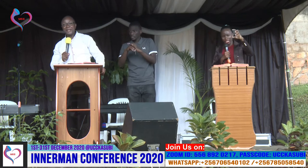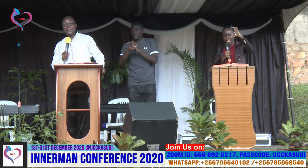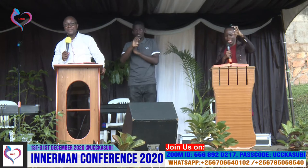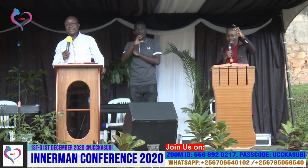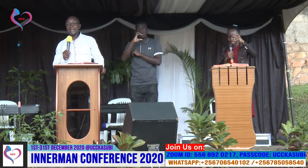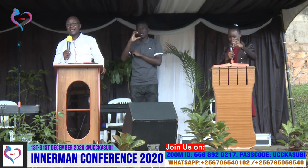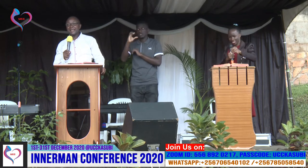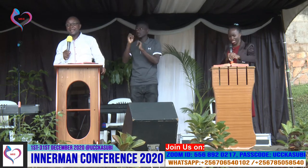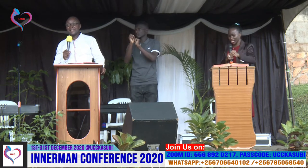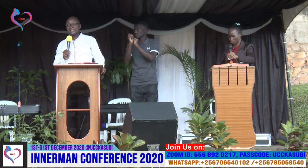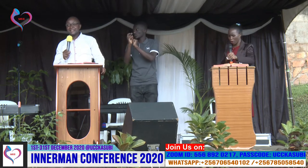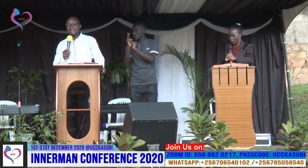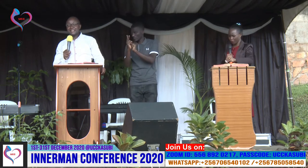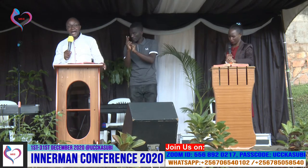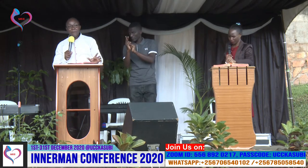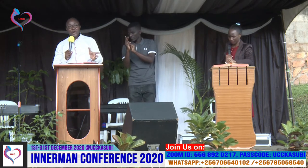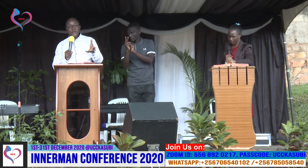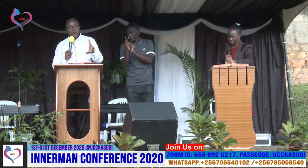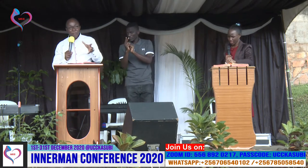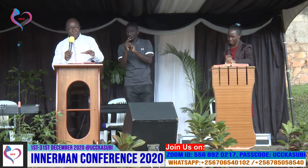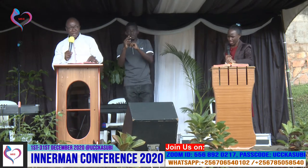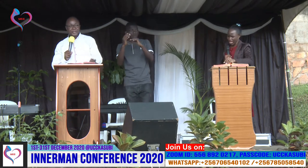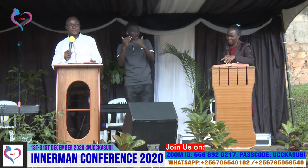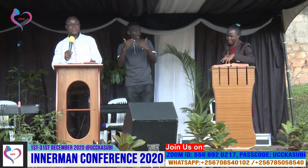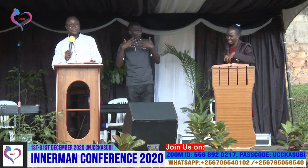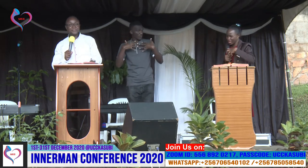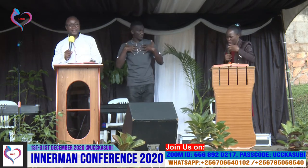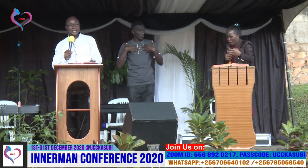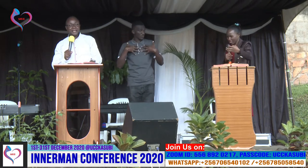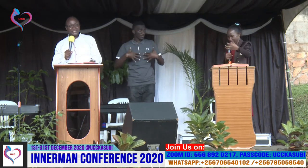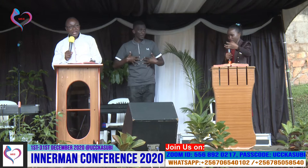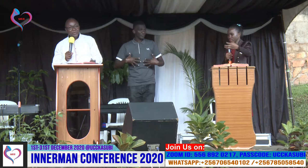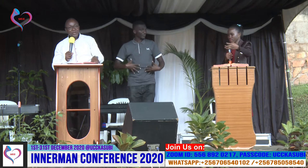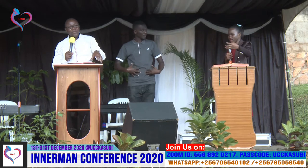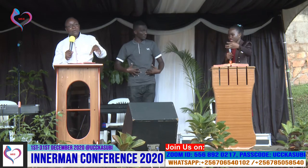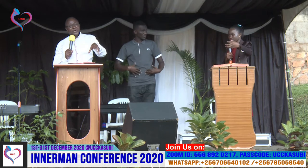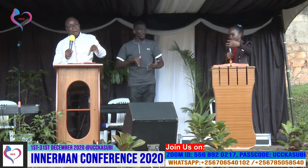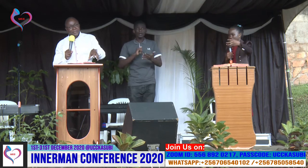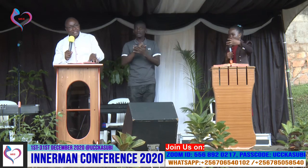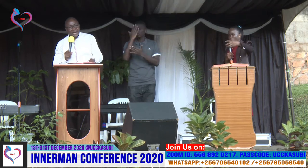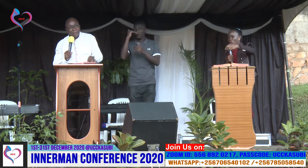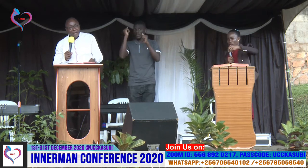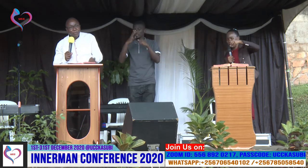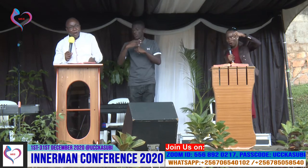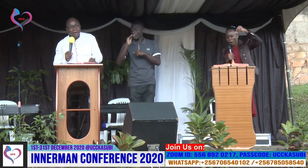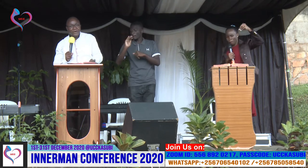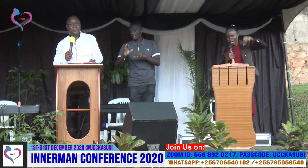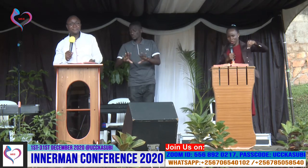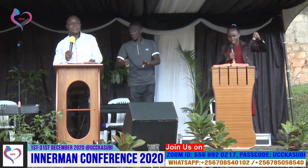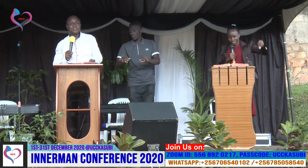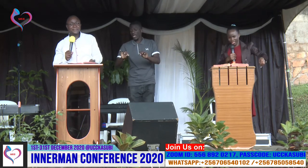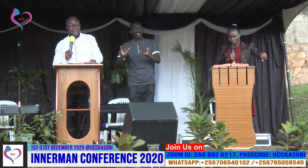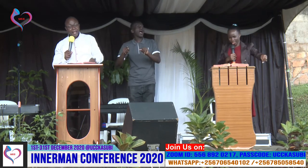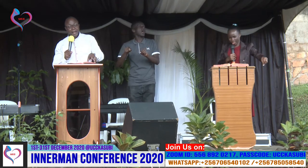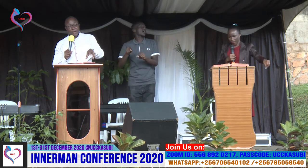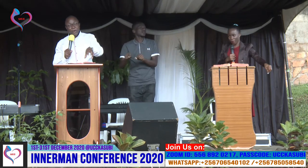in Ecclesiastes 12. And then the body will go back to